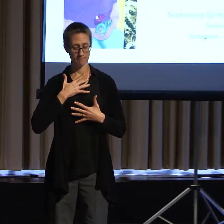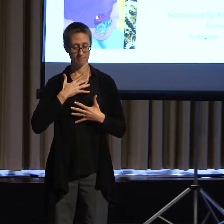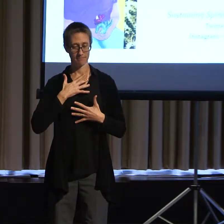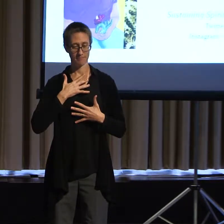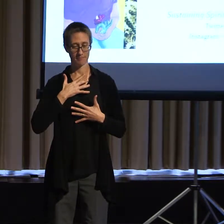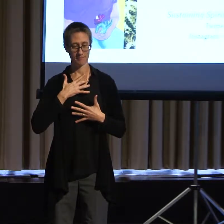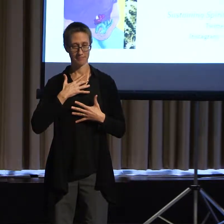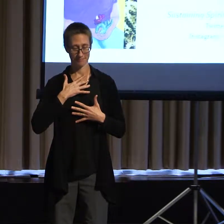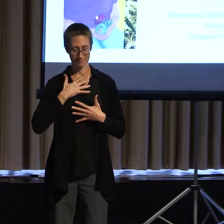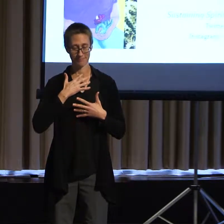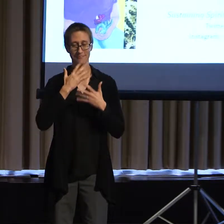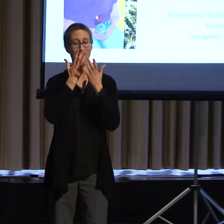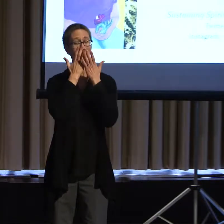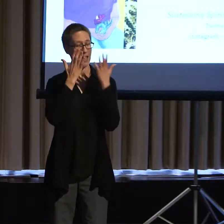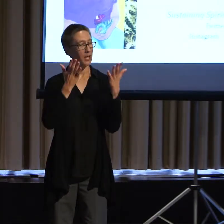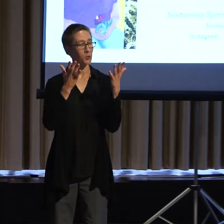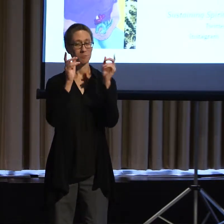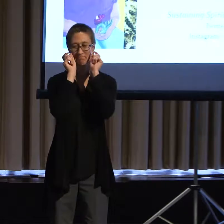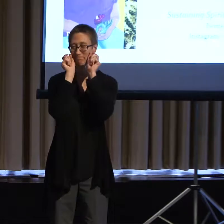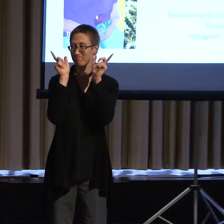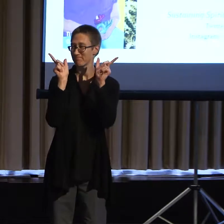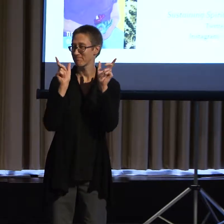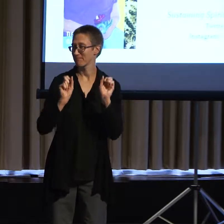Thank you. You can open your eyes.